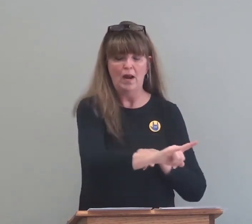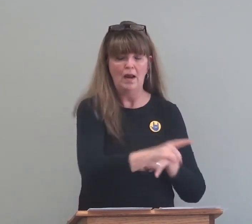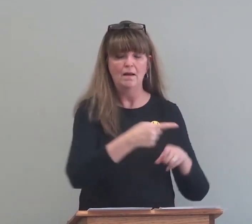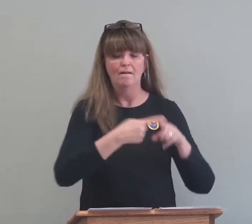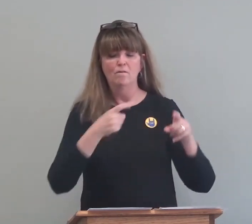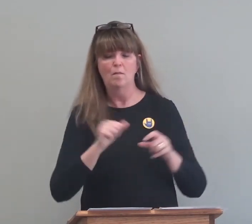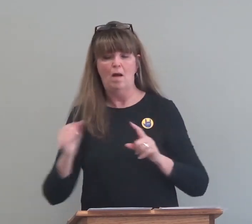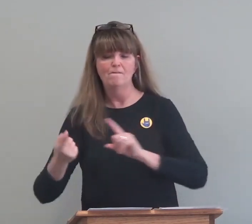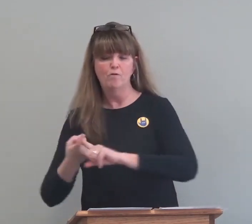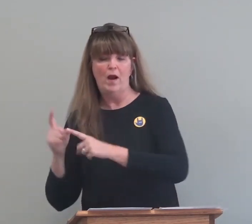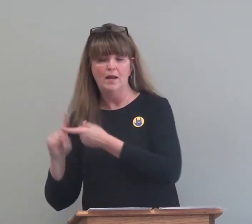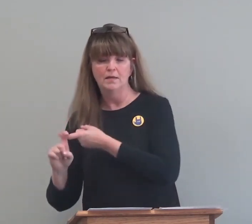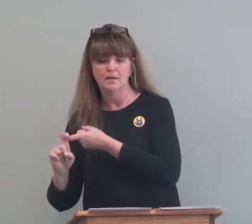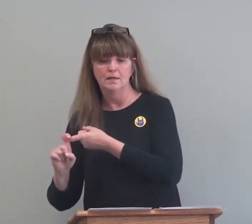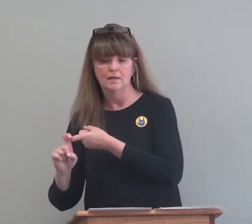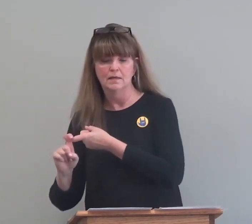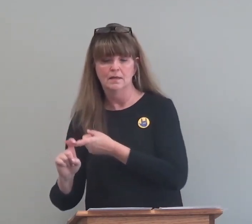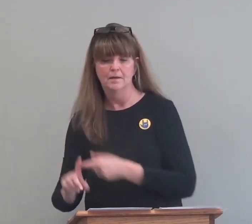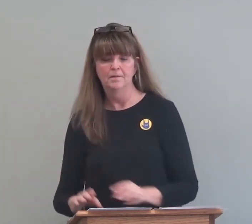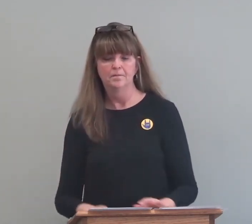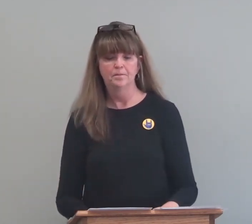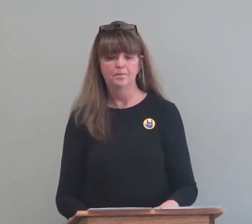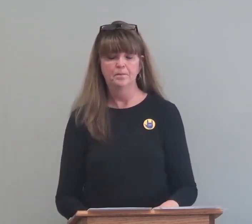He will be betrayed by a close friend.